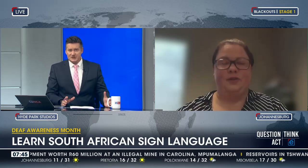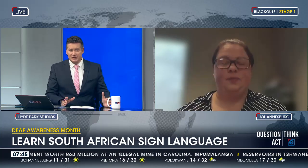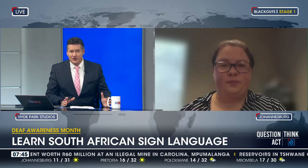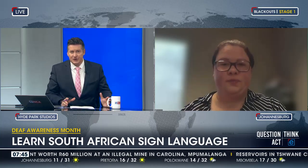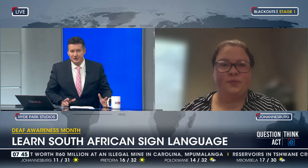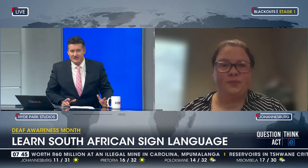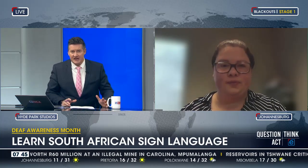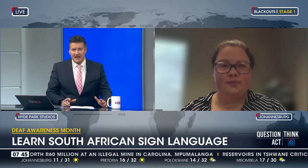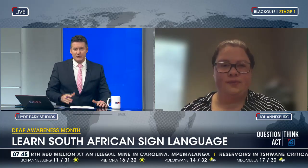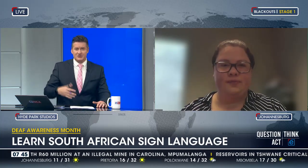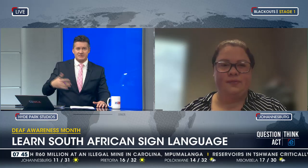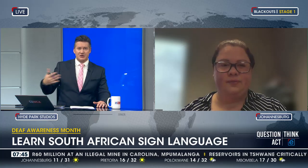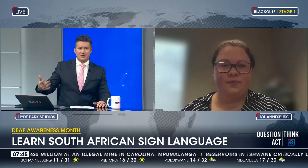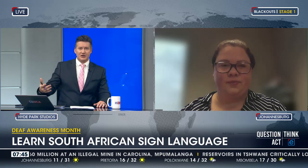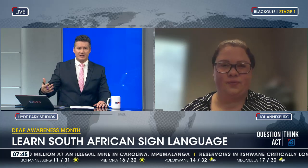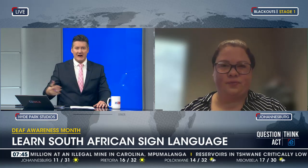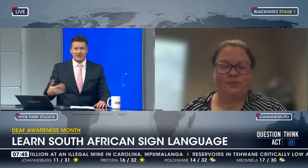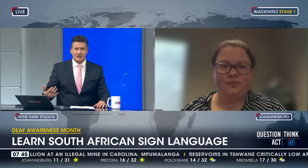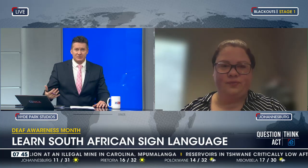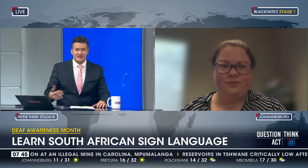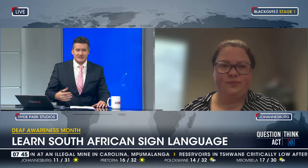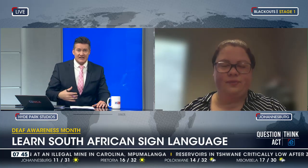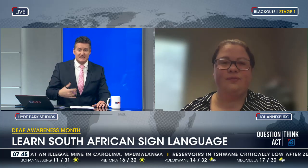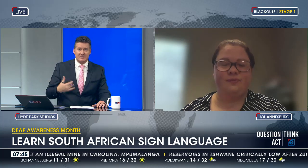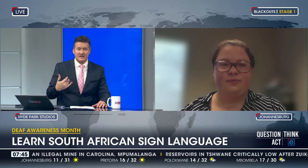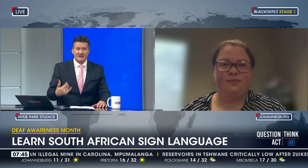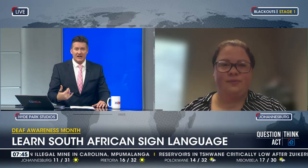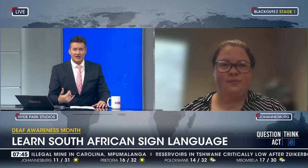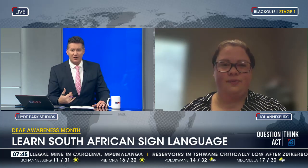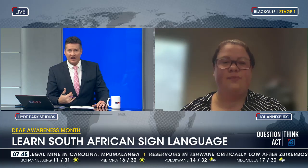to learn sign language? You spoke earlier about interpreters. They need to be,